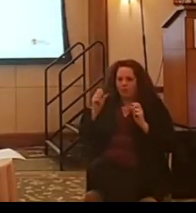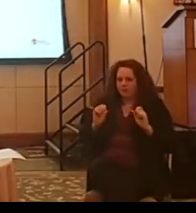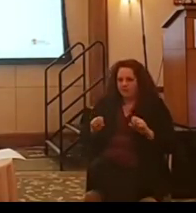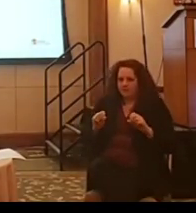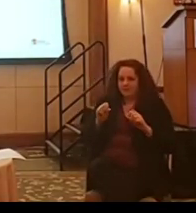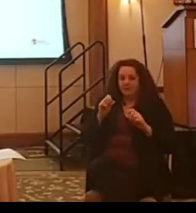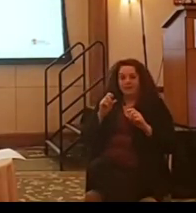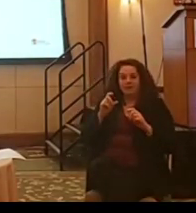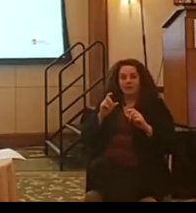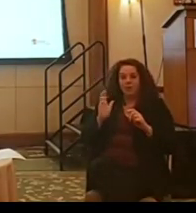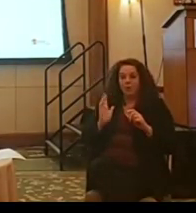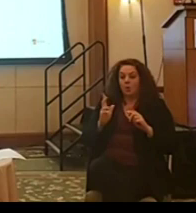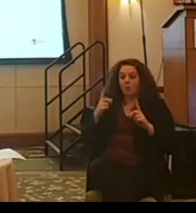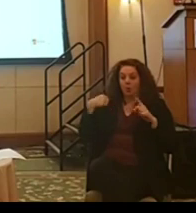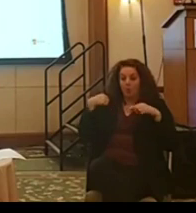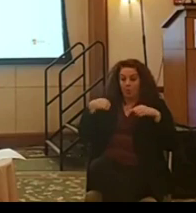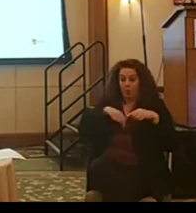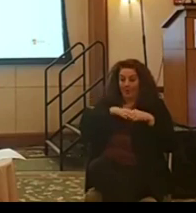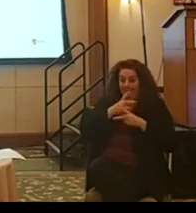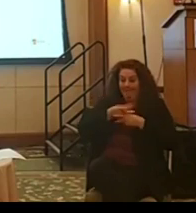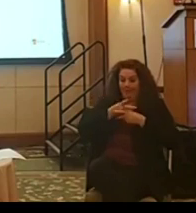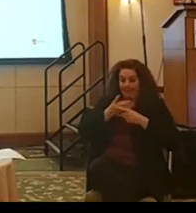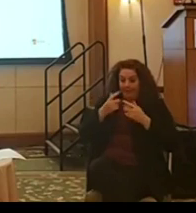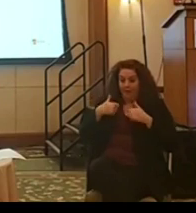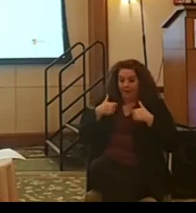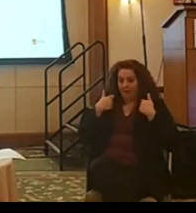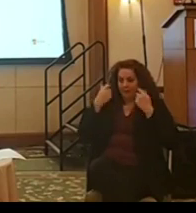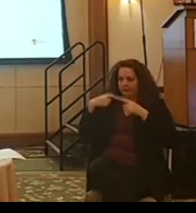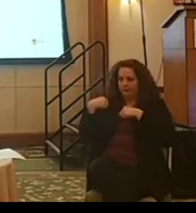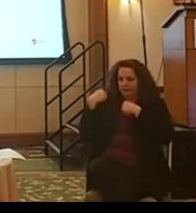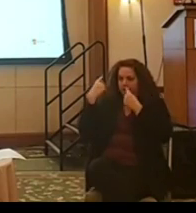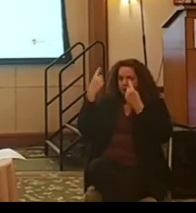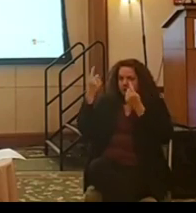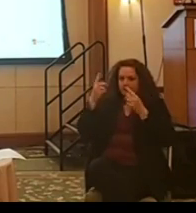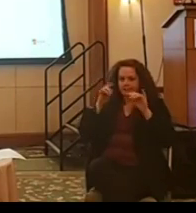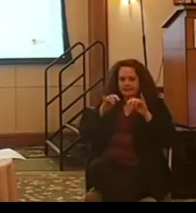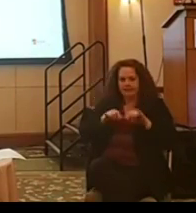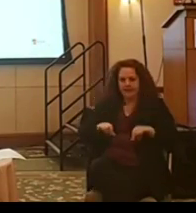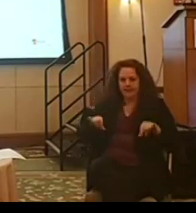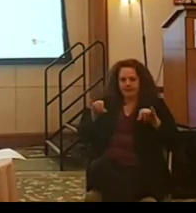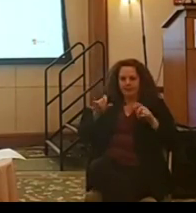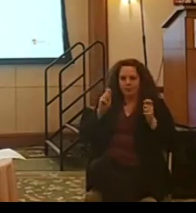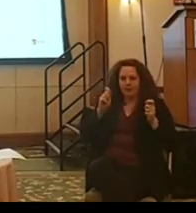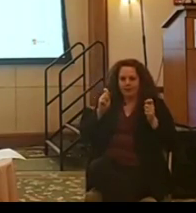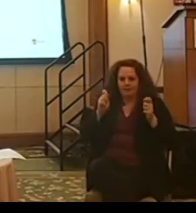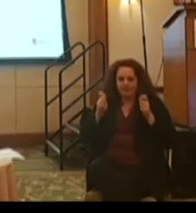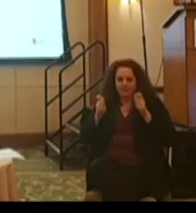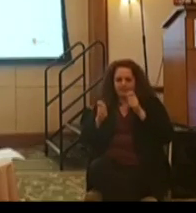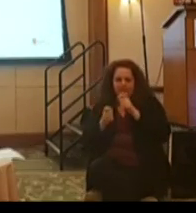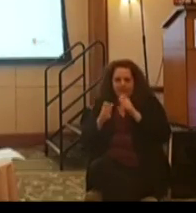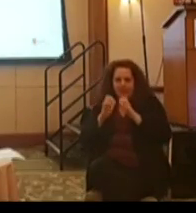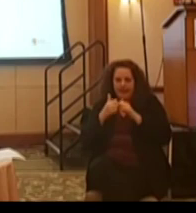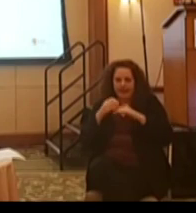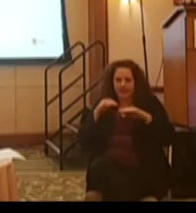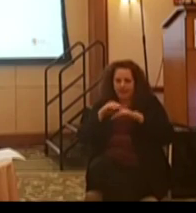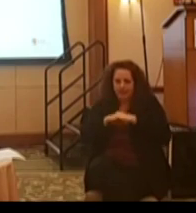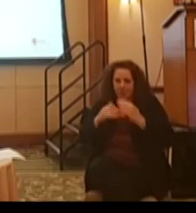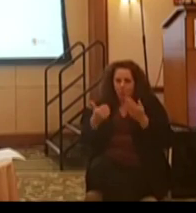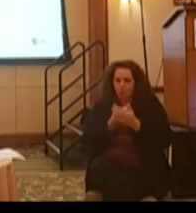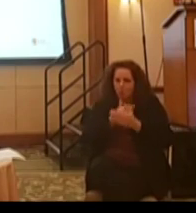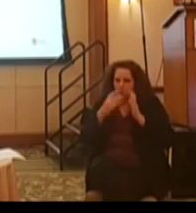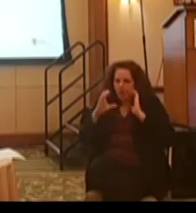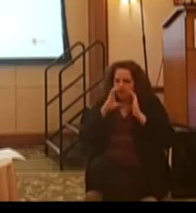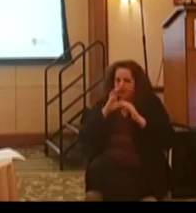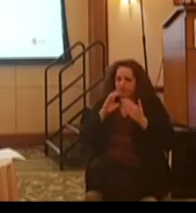do and change the way that conversations are happening in healthcare. And that is something that I